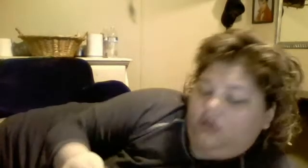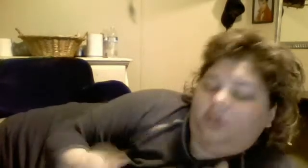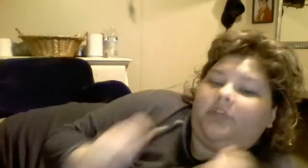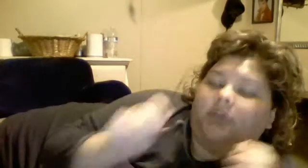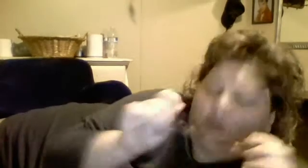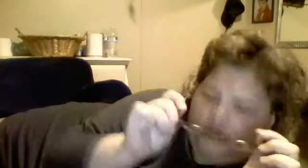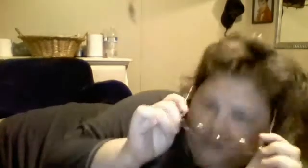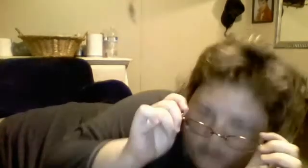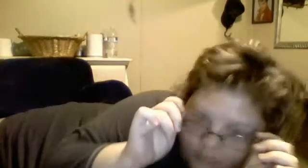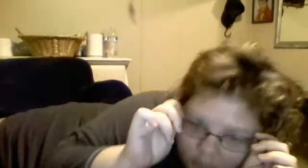Let's see, where are we at the running time?